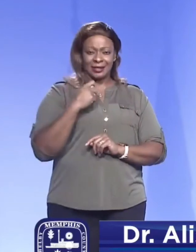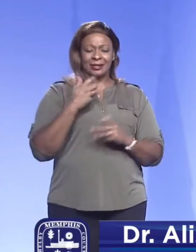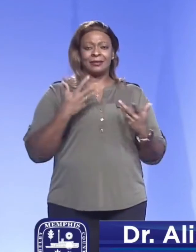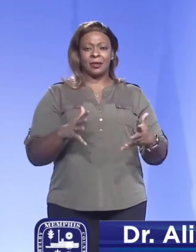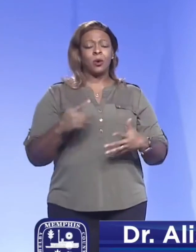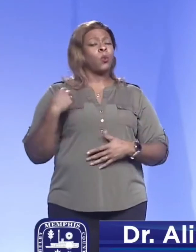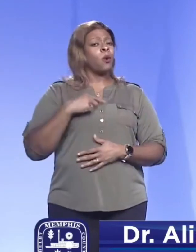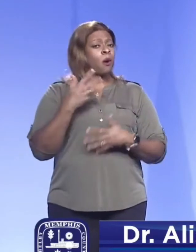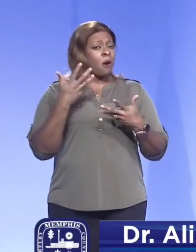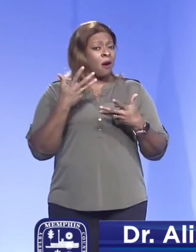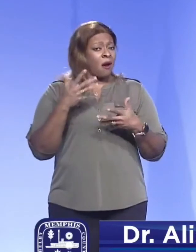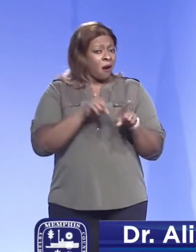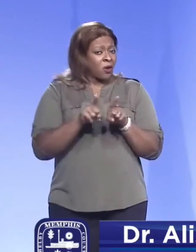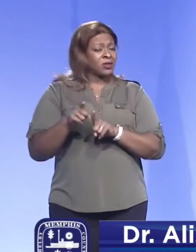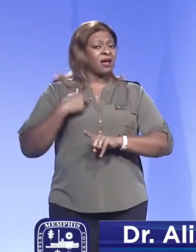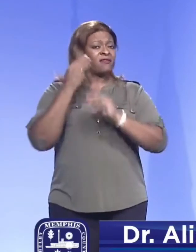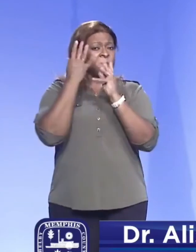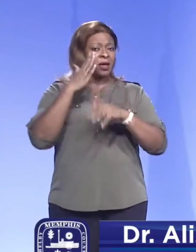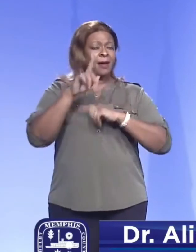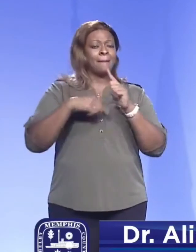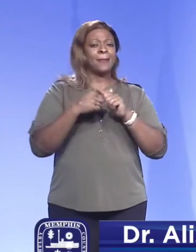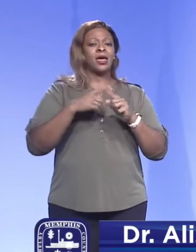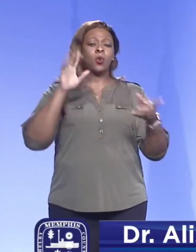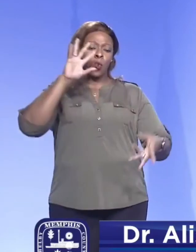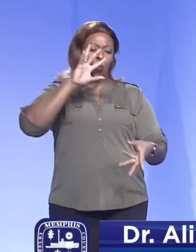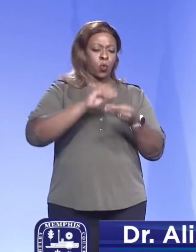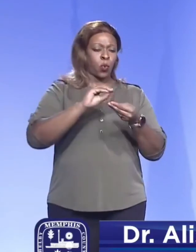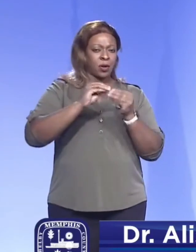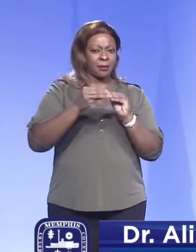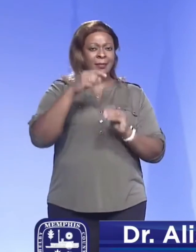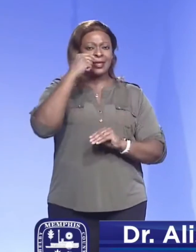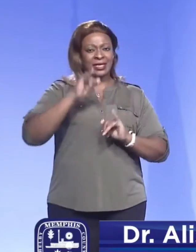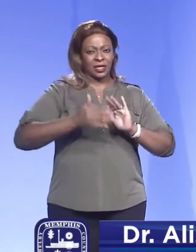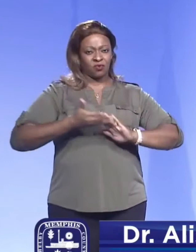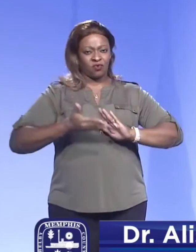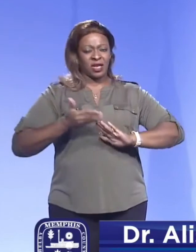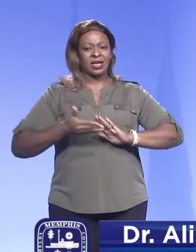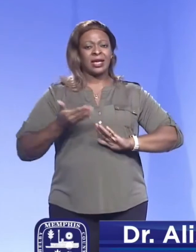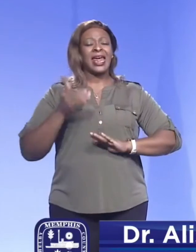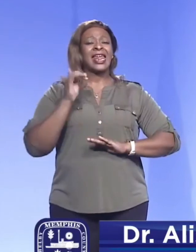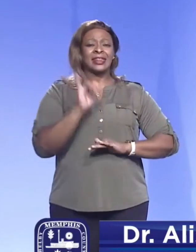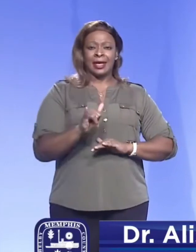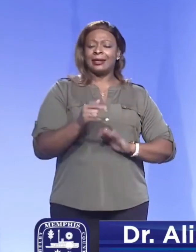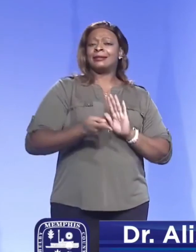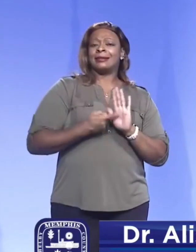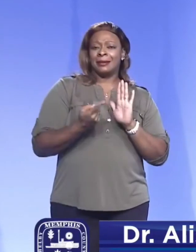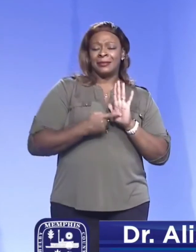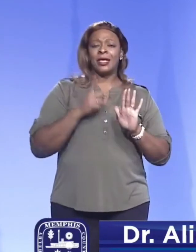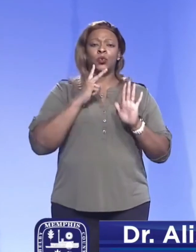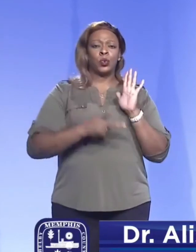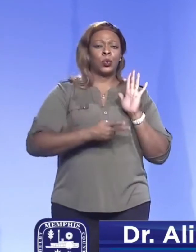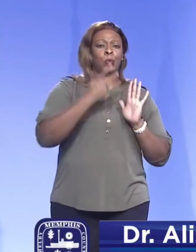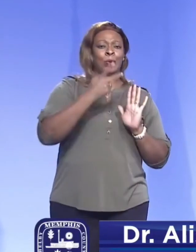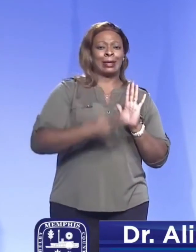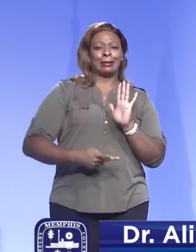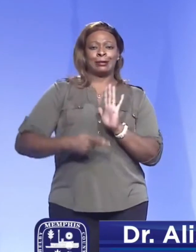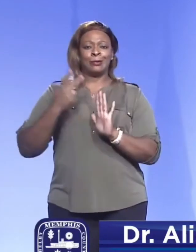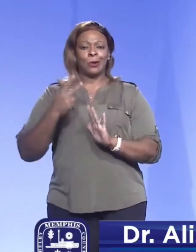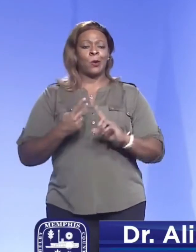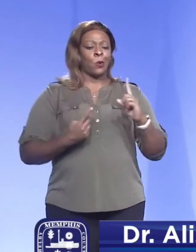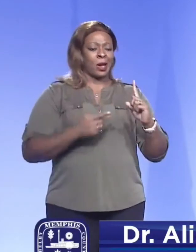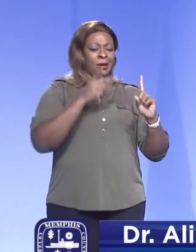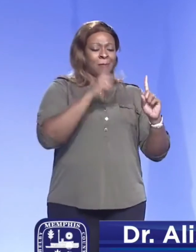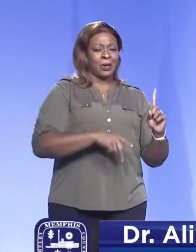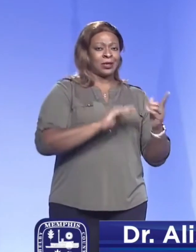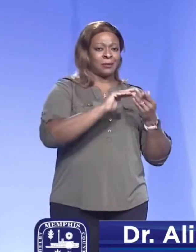but we also have information on the total number of tests run, and those are sometimes duplicated tests. So one individual